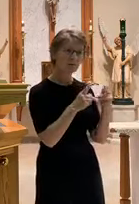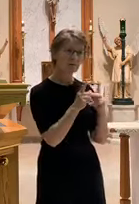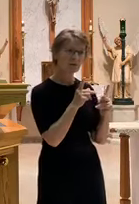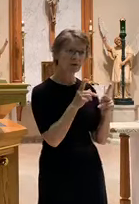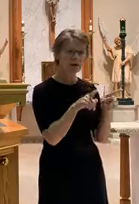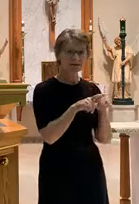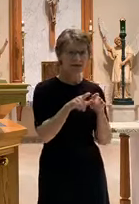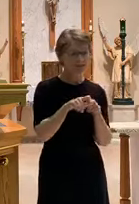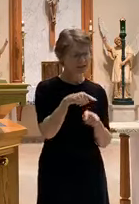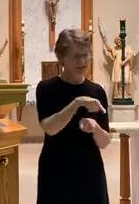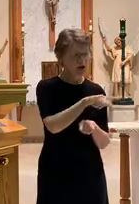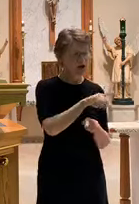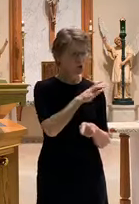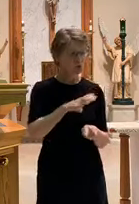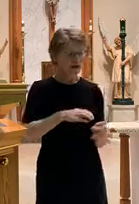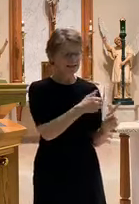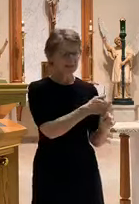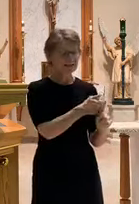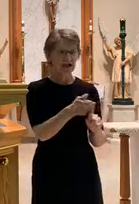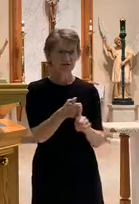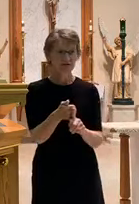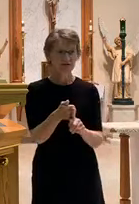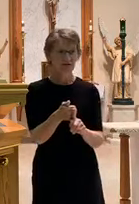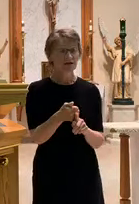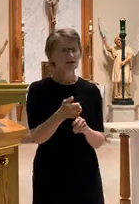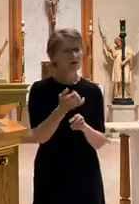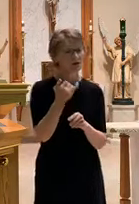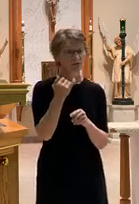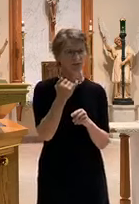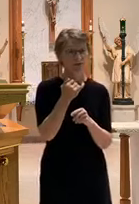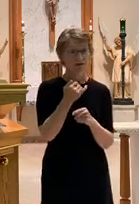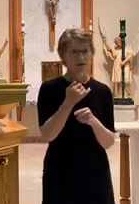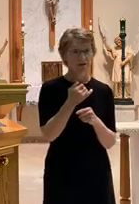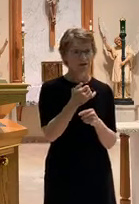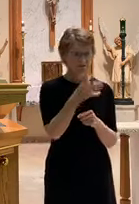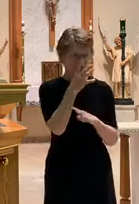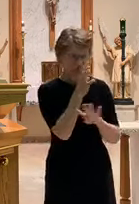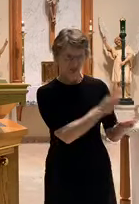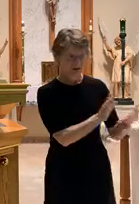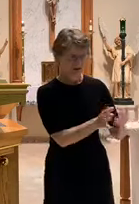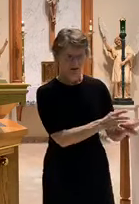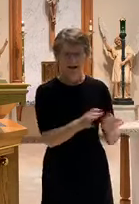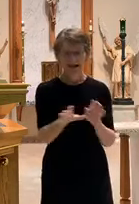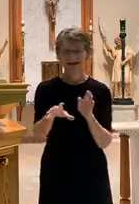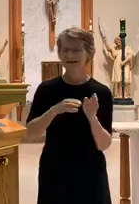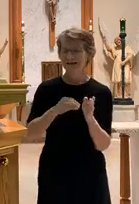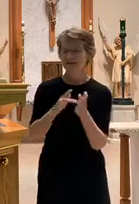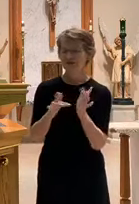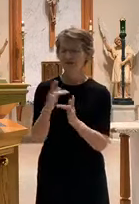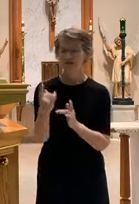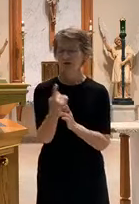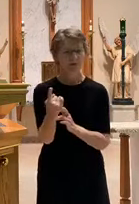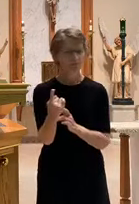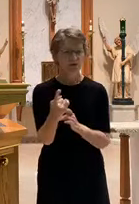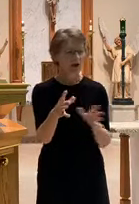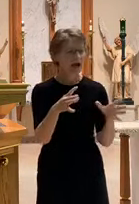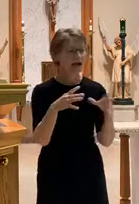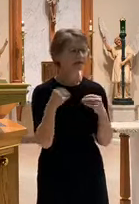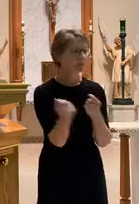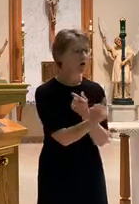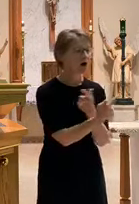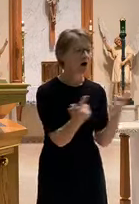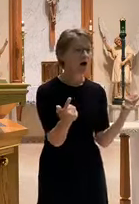himself. And isn't that what Jesus said when he says in the Gospel of Matthew, whatsoever you do for the least